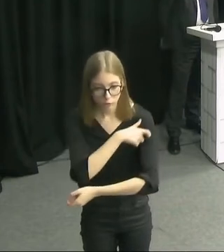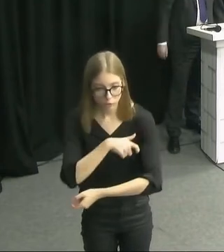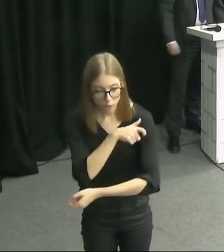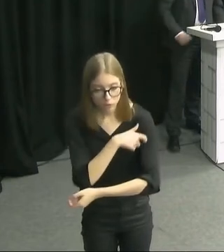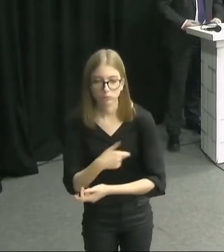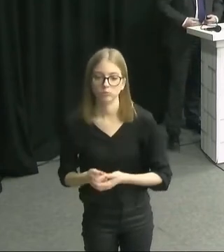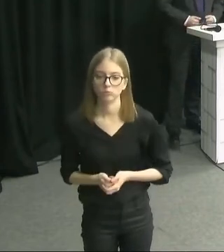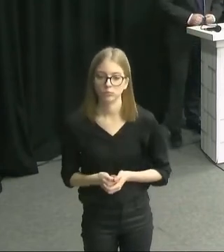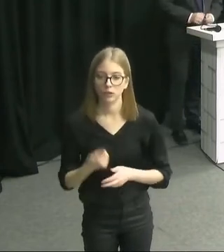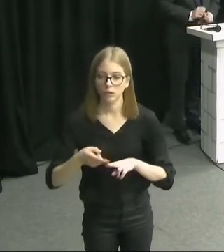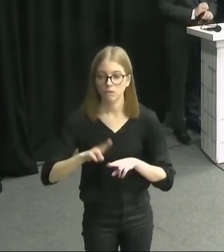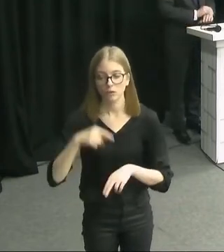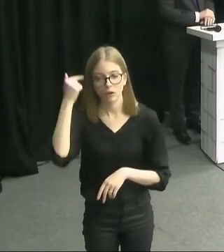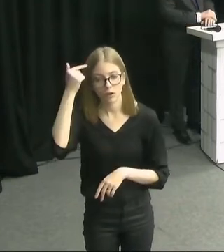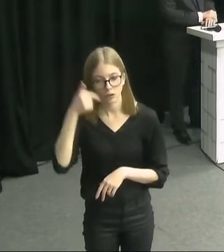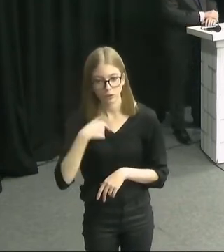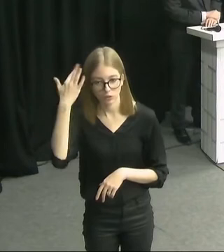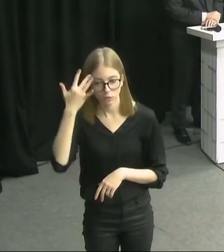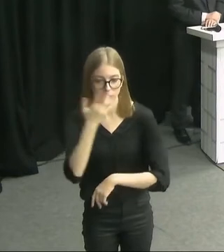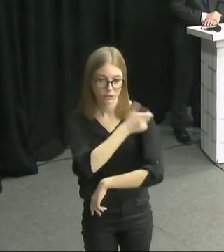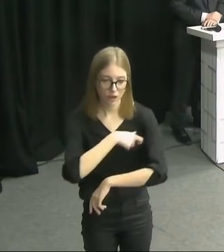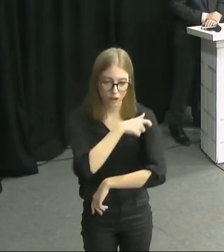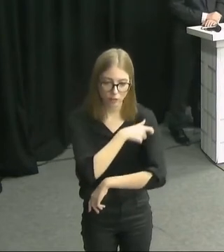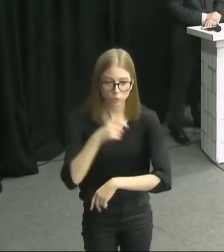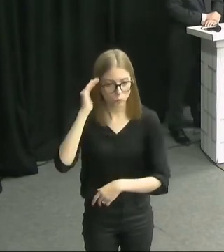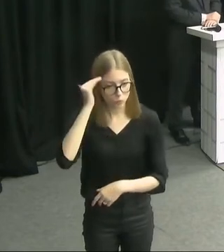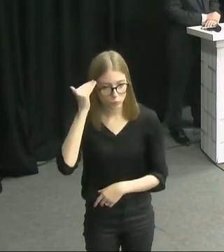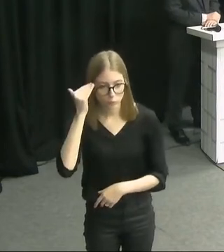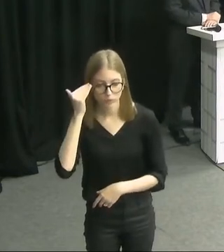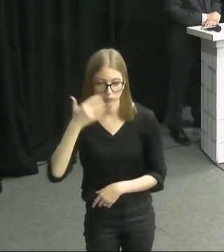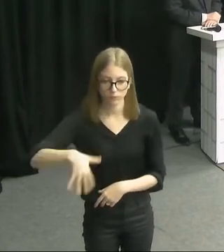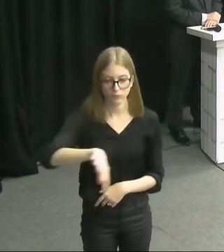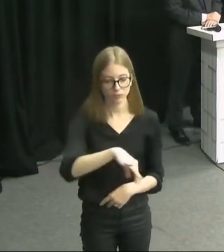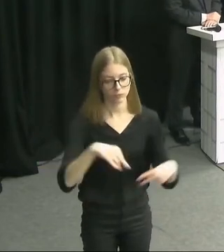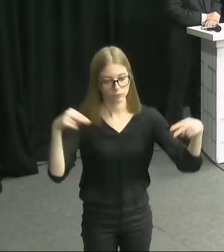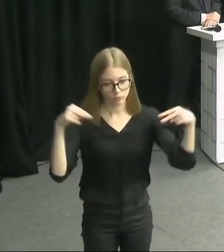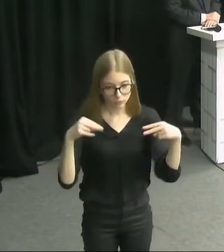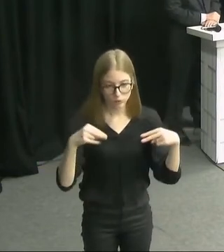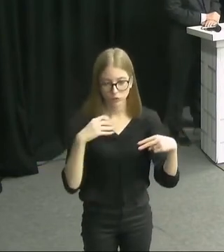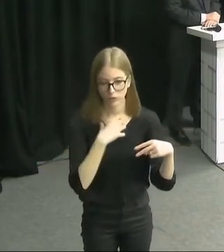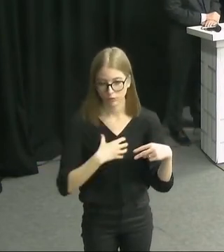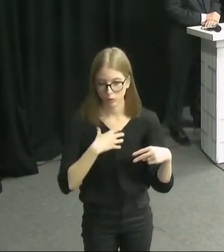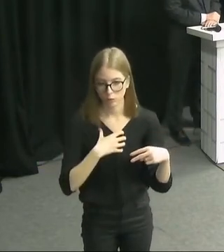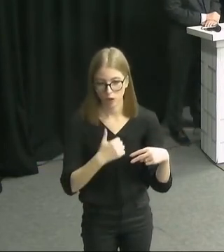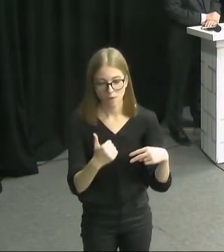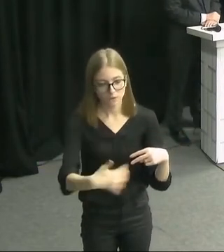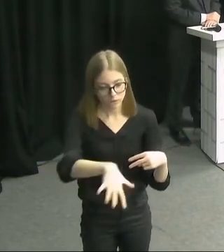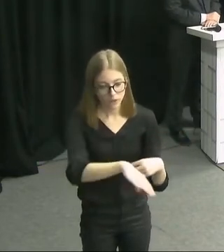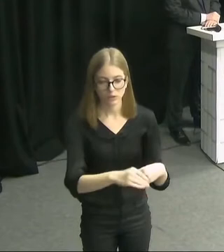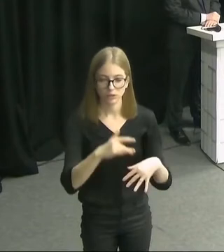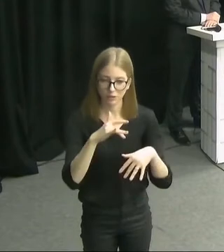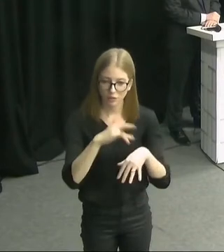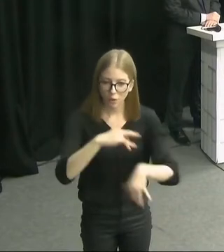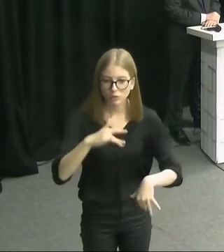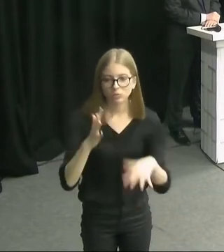give special attention to the newcomers to the university so that they feel welcome, that they feel there is a space for them to reveal themselves, to